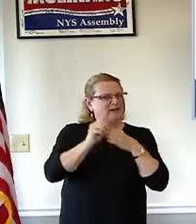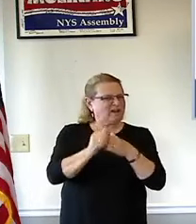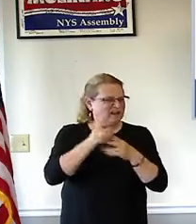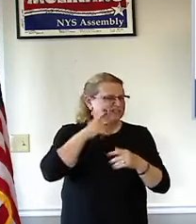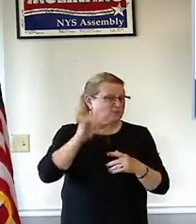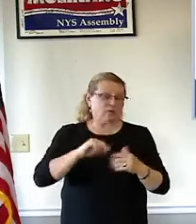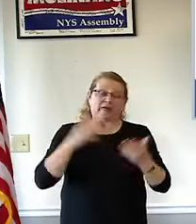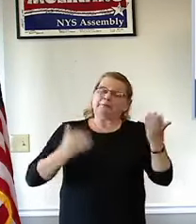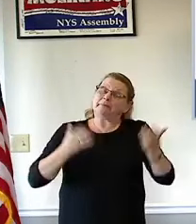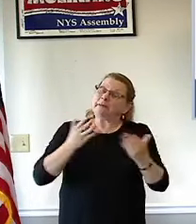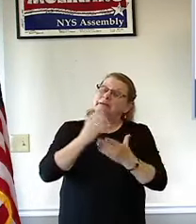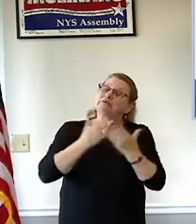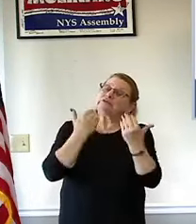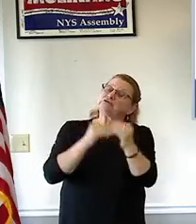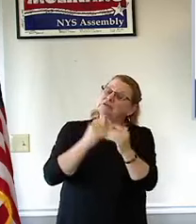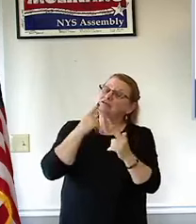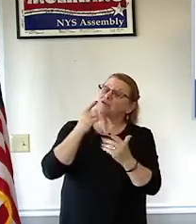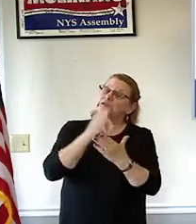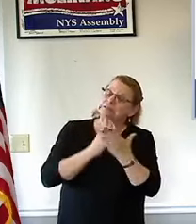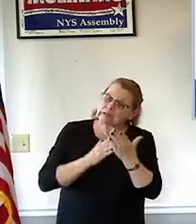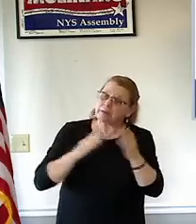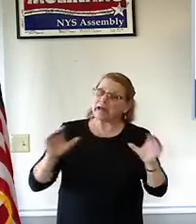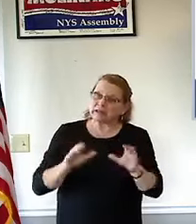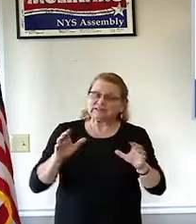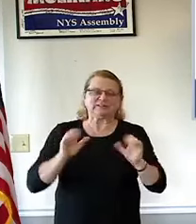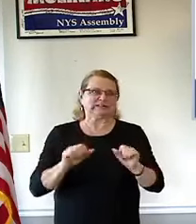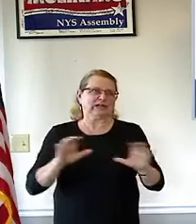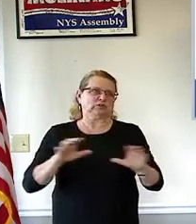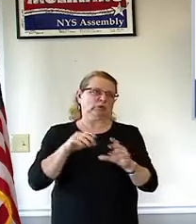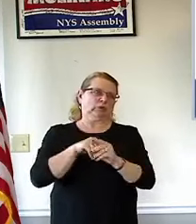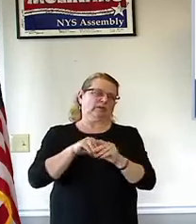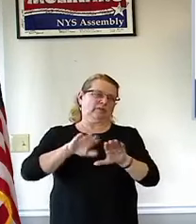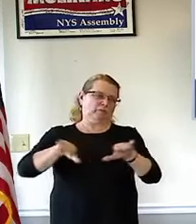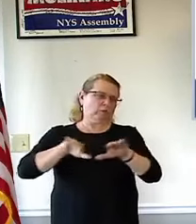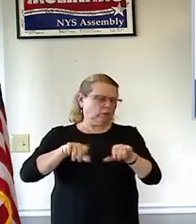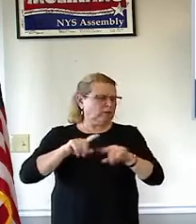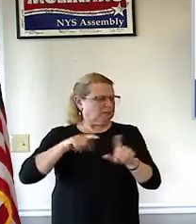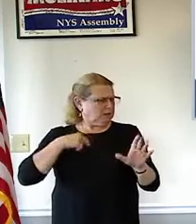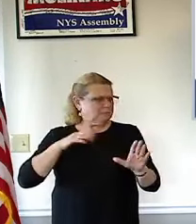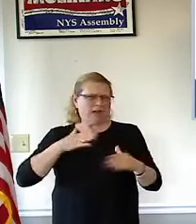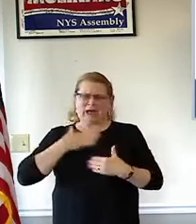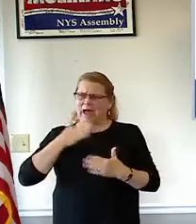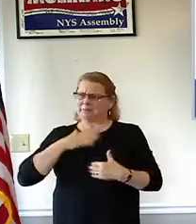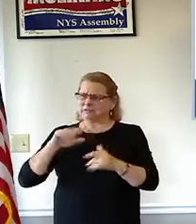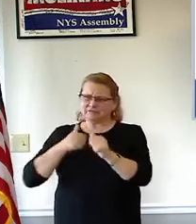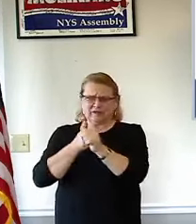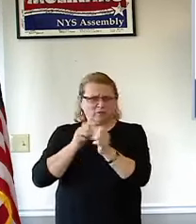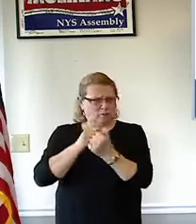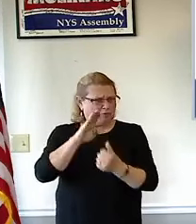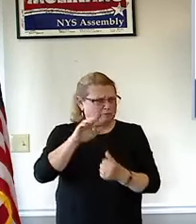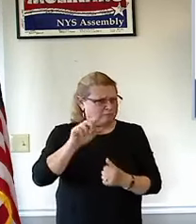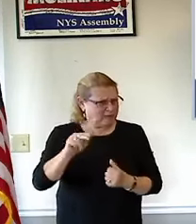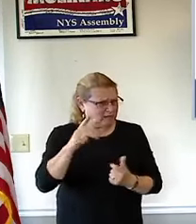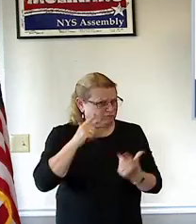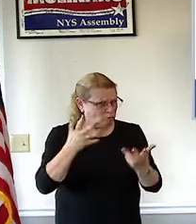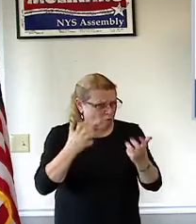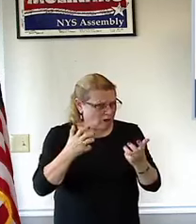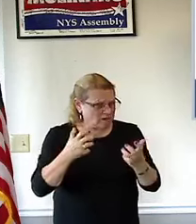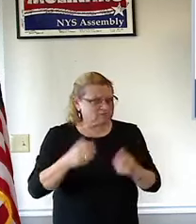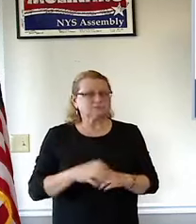the activities that they can do in the pool. Happy to follow up with them directly if you need me to. Okay,